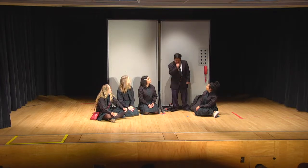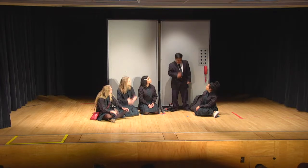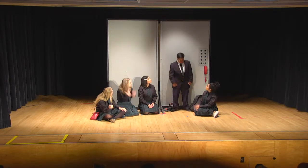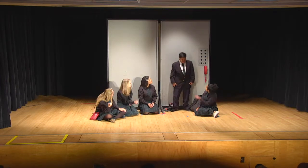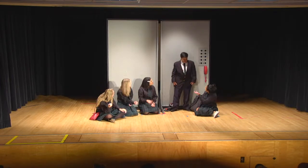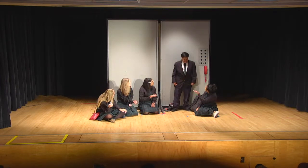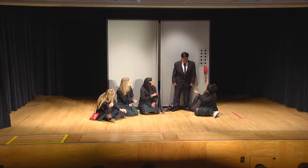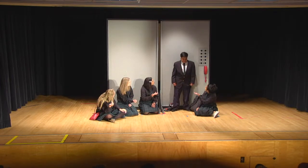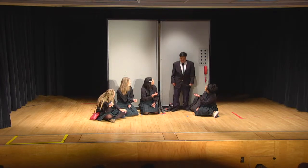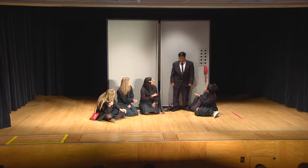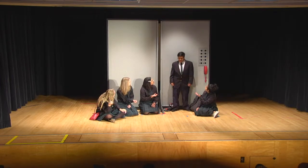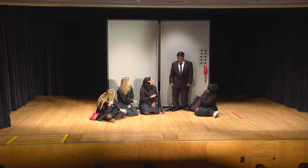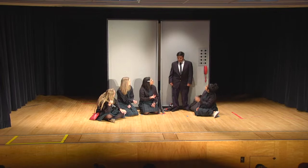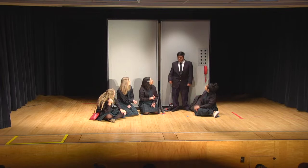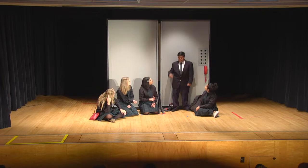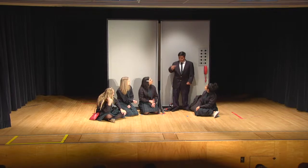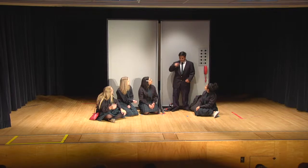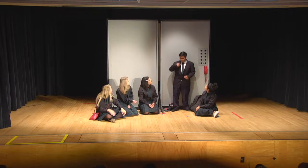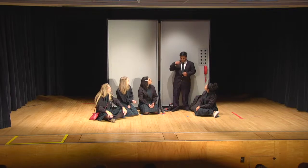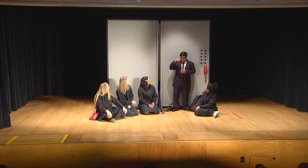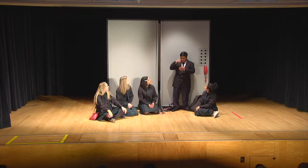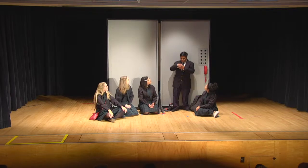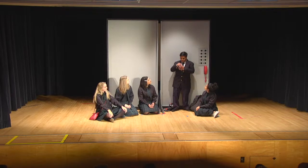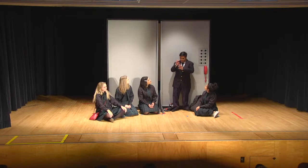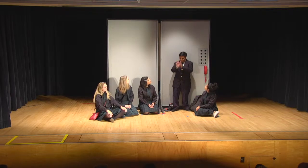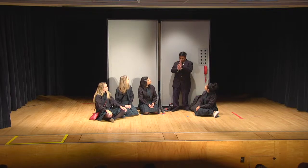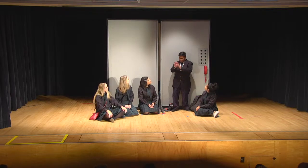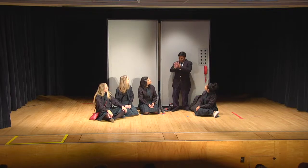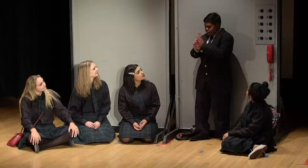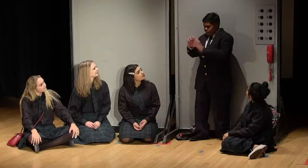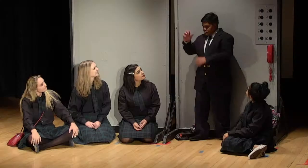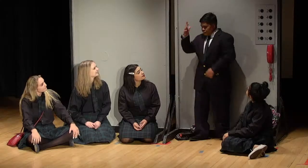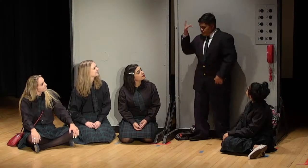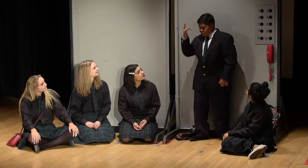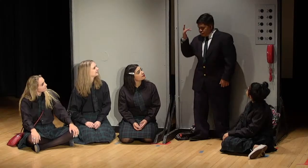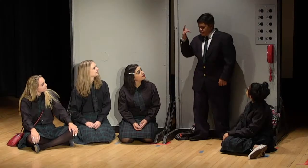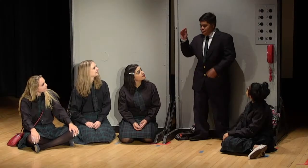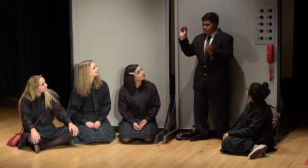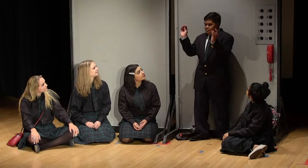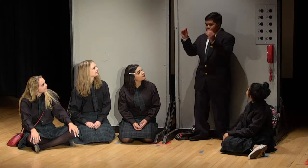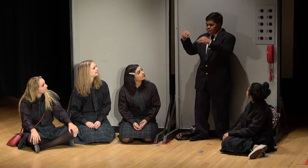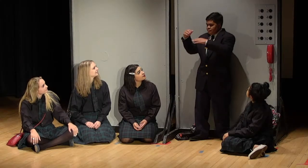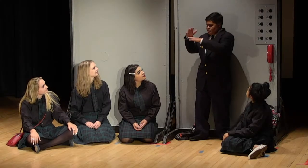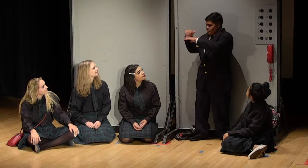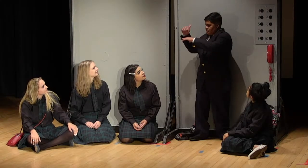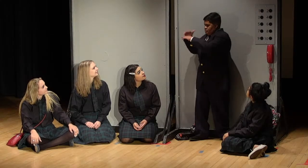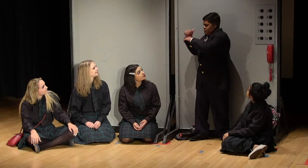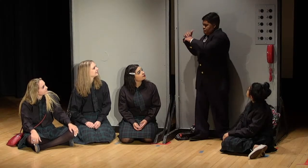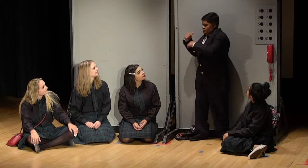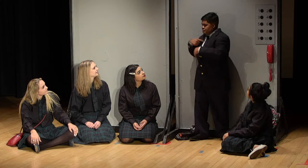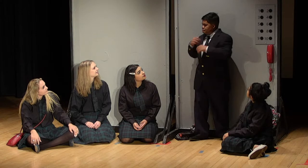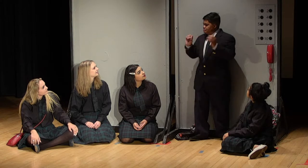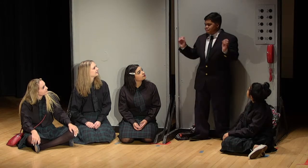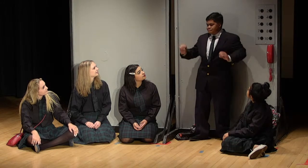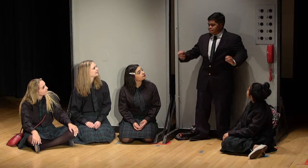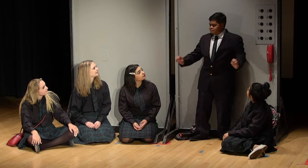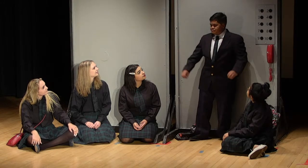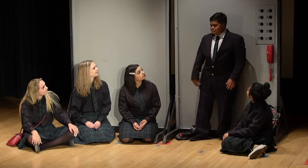worst. No, but I have a secret. What is it? I wasn't in the elevator because I was called to the